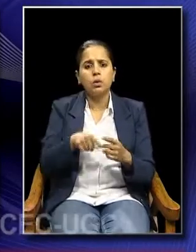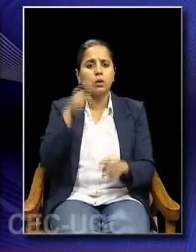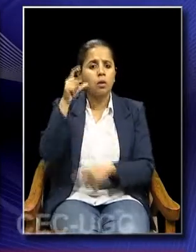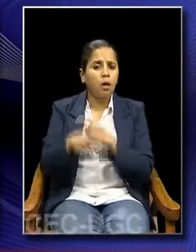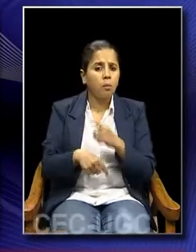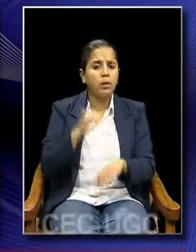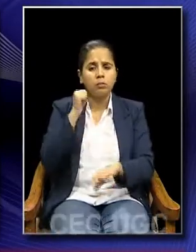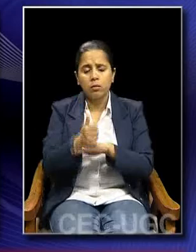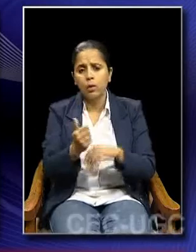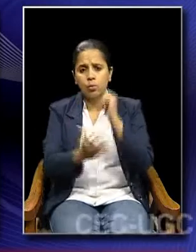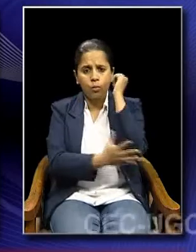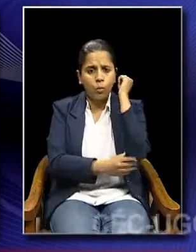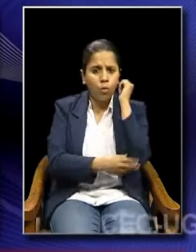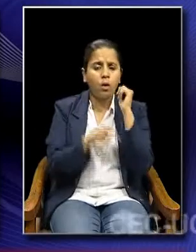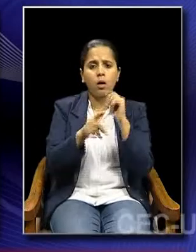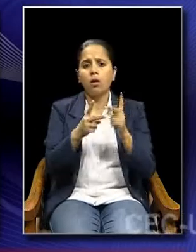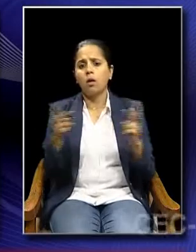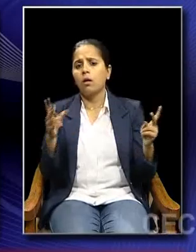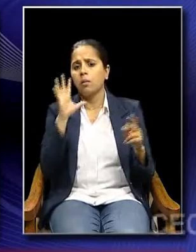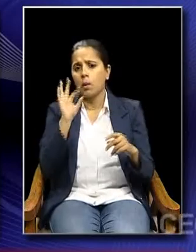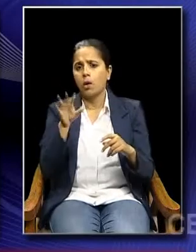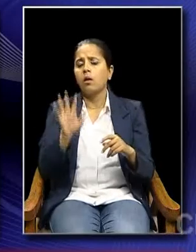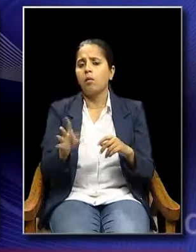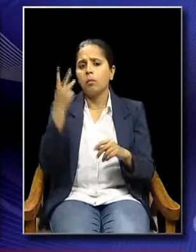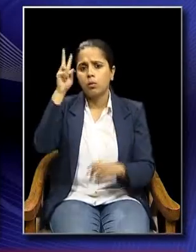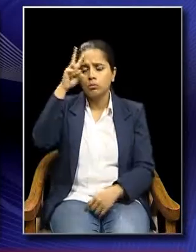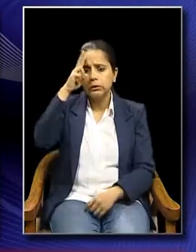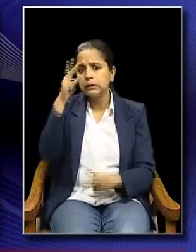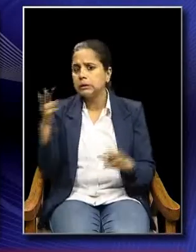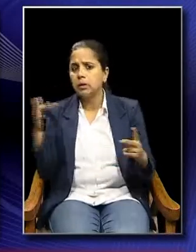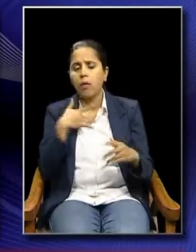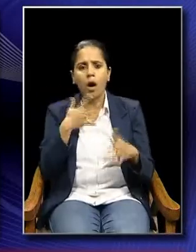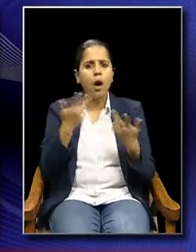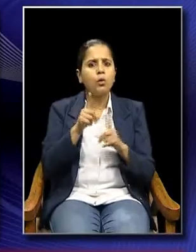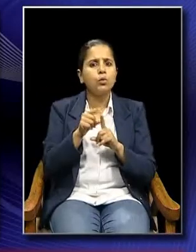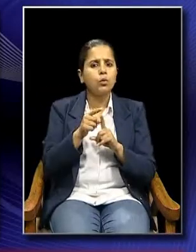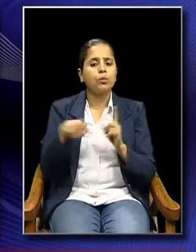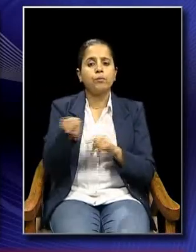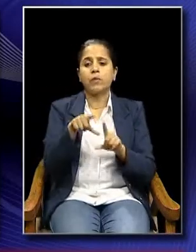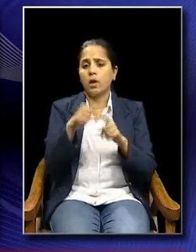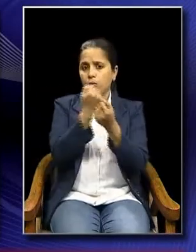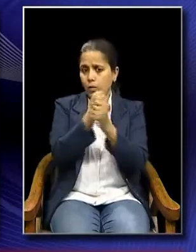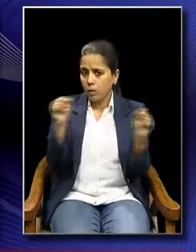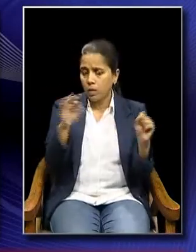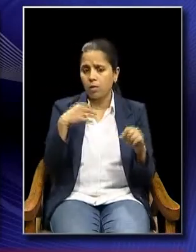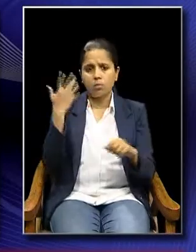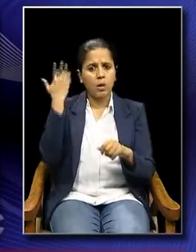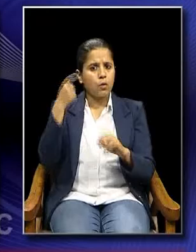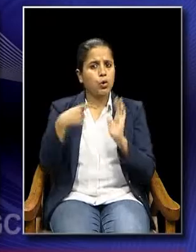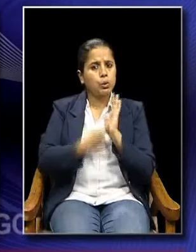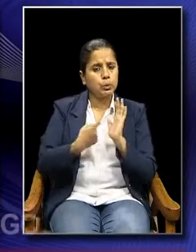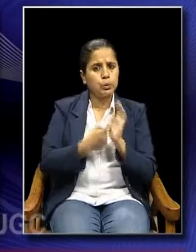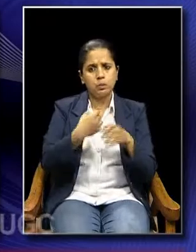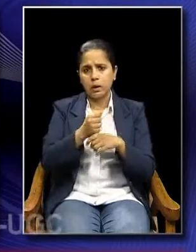and poverty they were another some of the important concerns, and democratic and authoritarian principles, whether